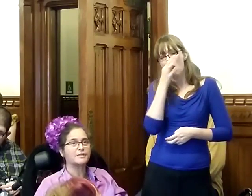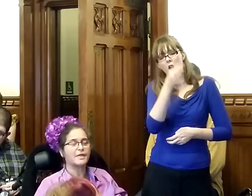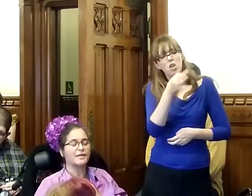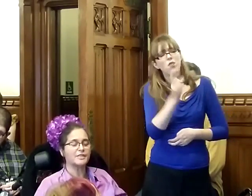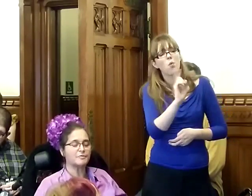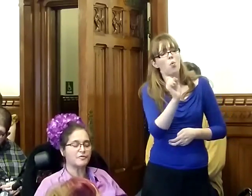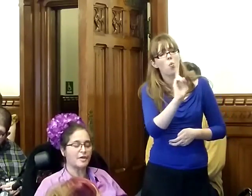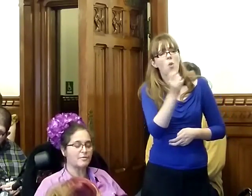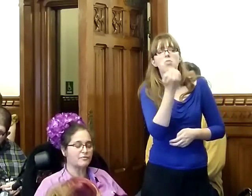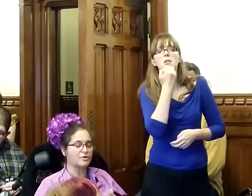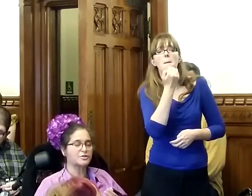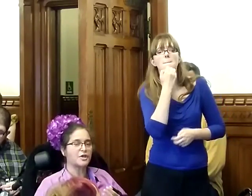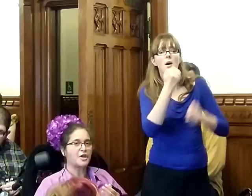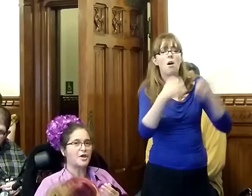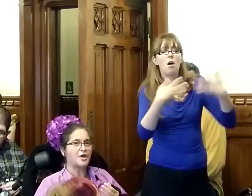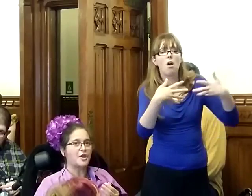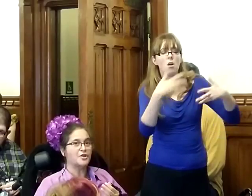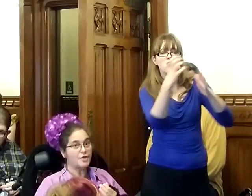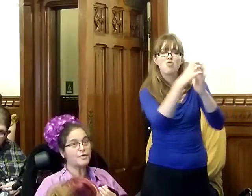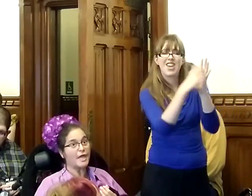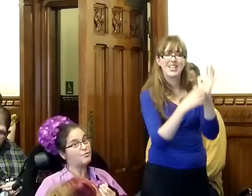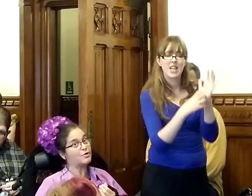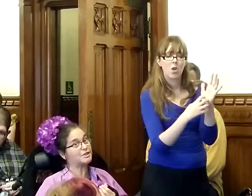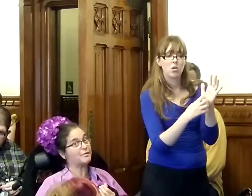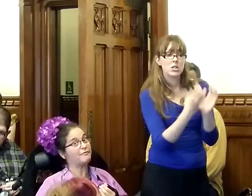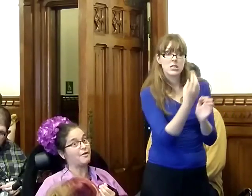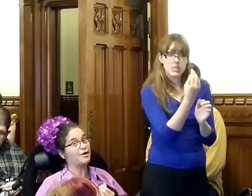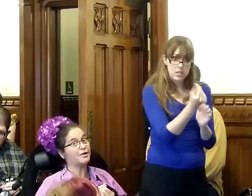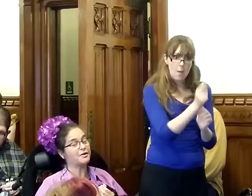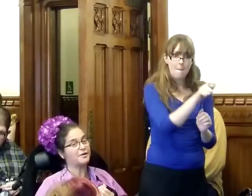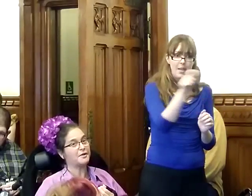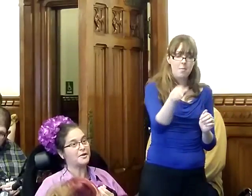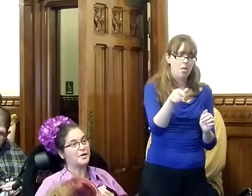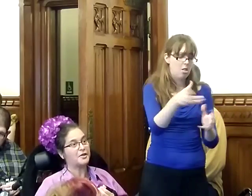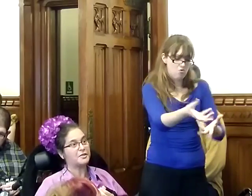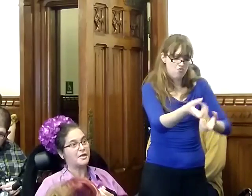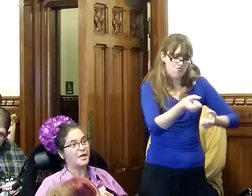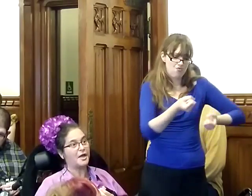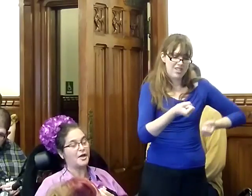of the numbers, and some of them have got no care whatsoever.